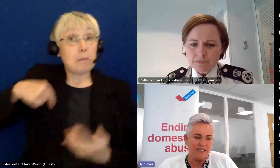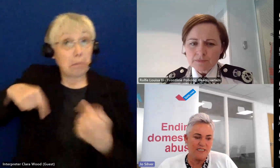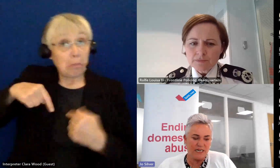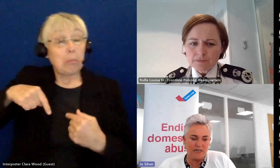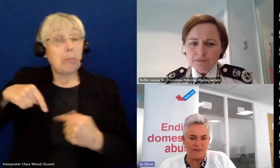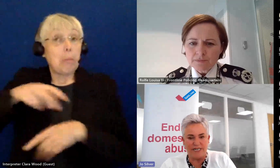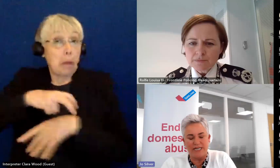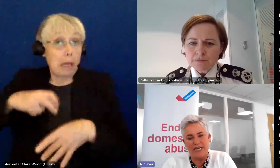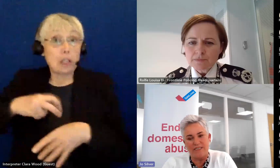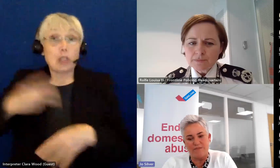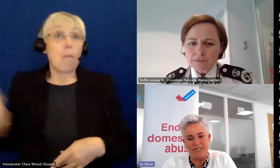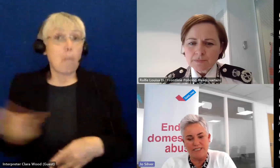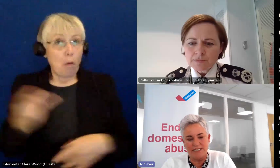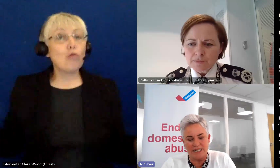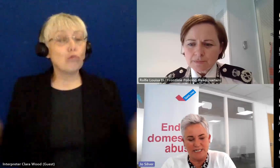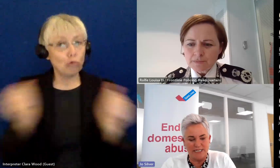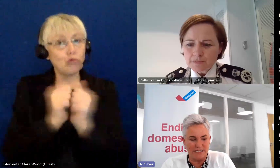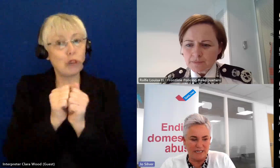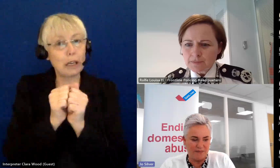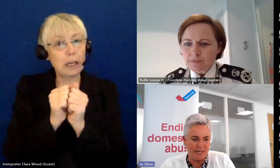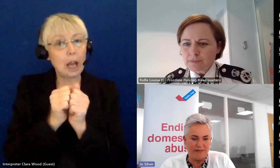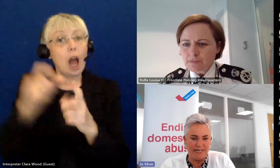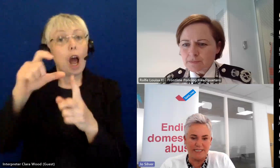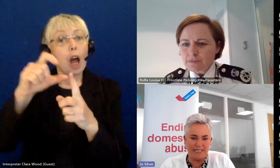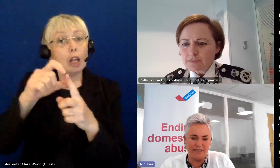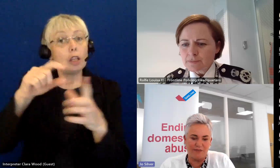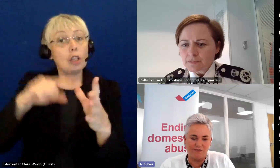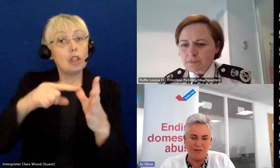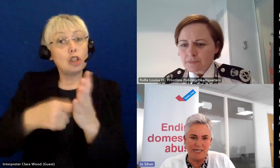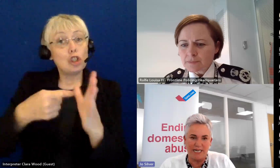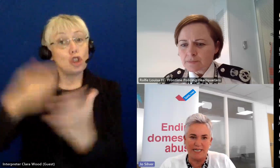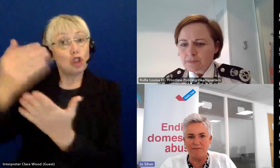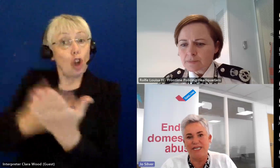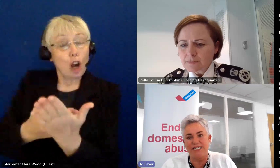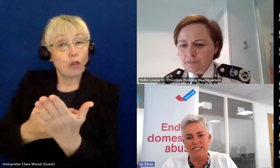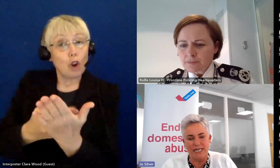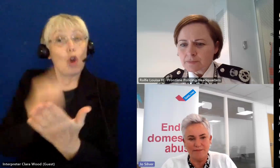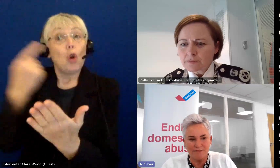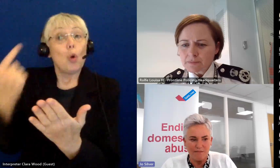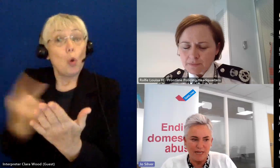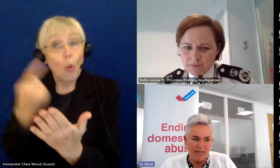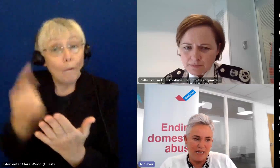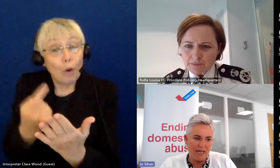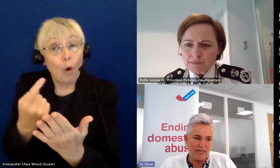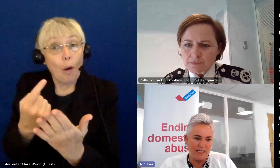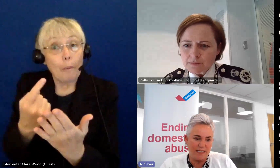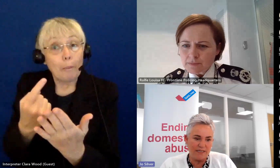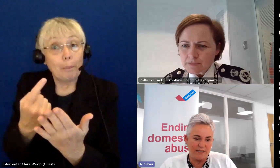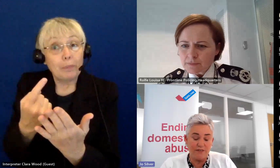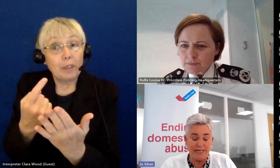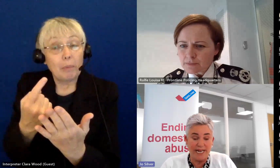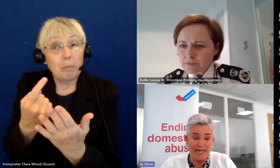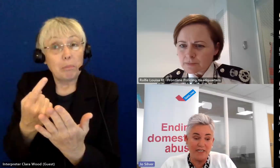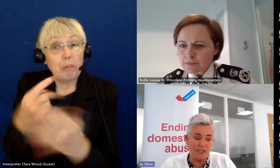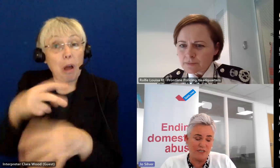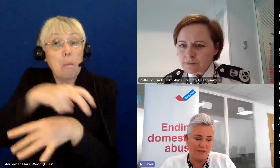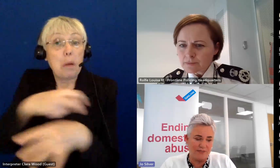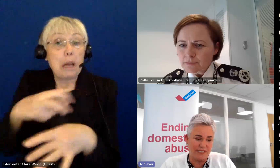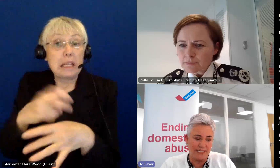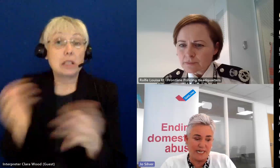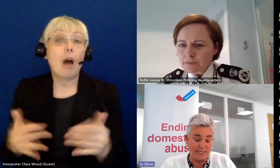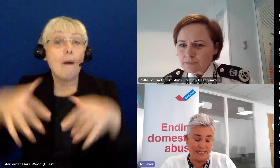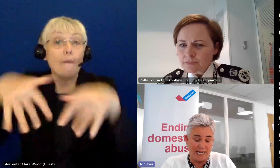that Dara has been designed, evaluated for frontline policing to